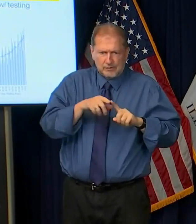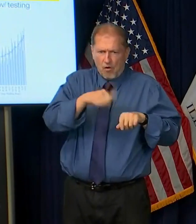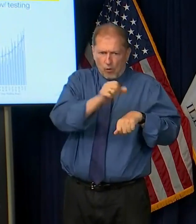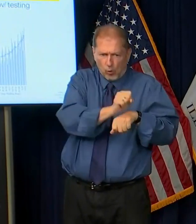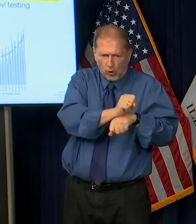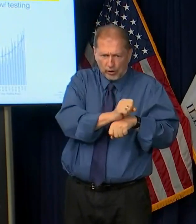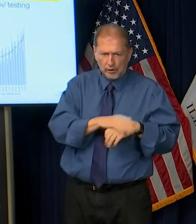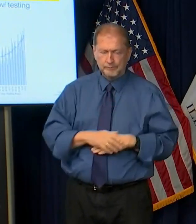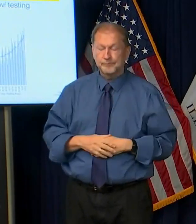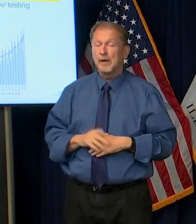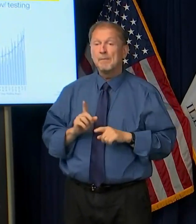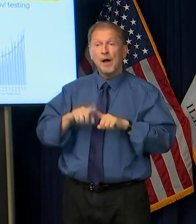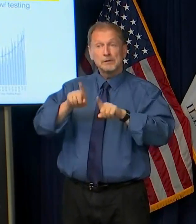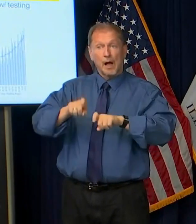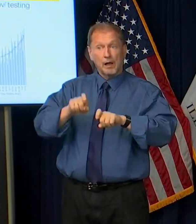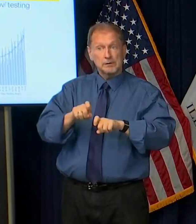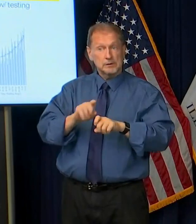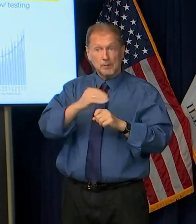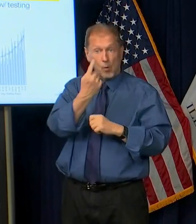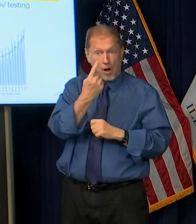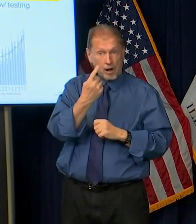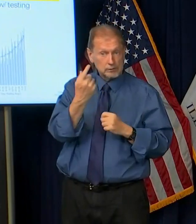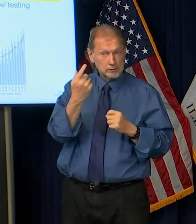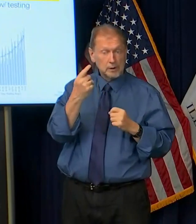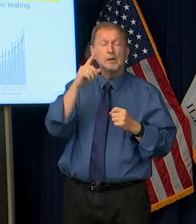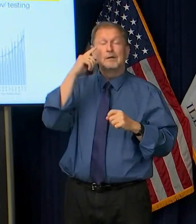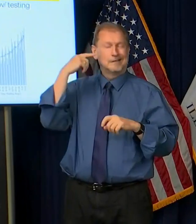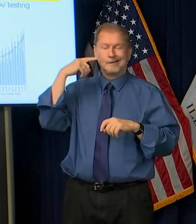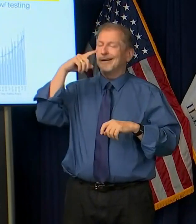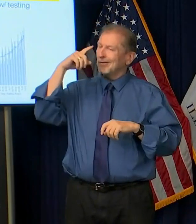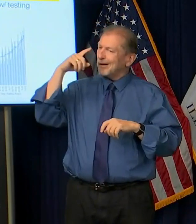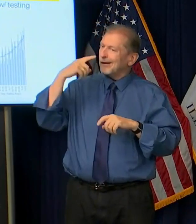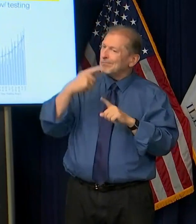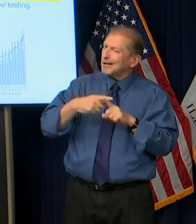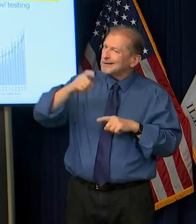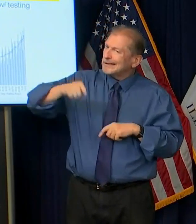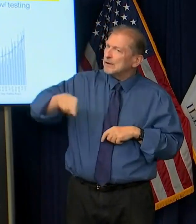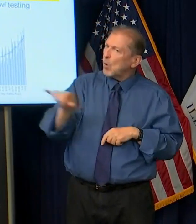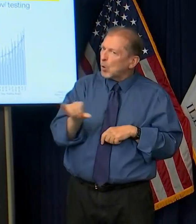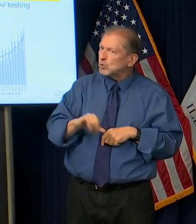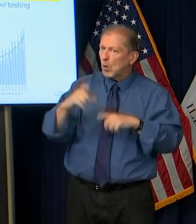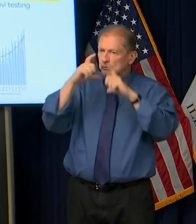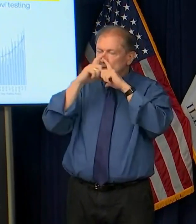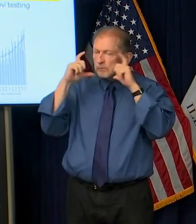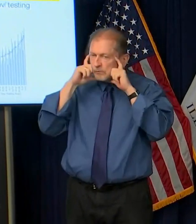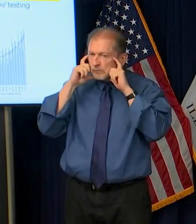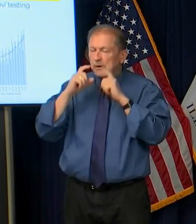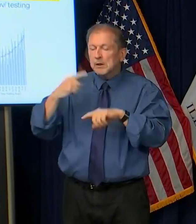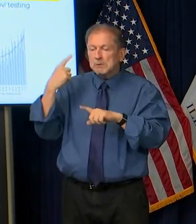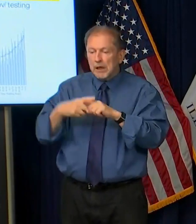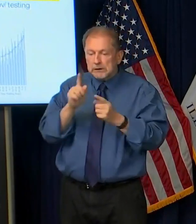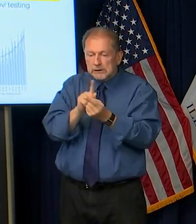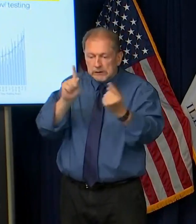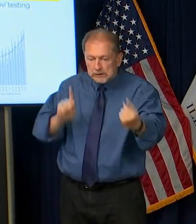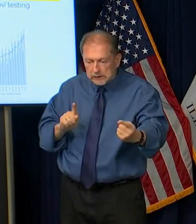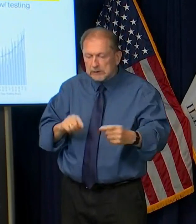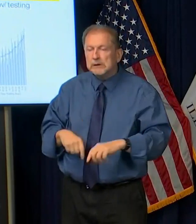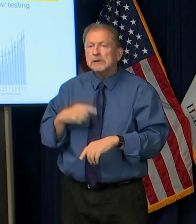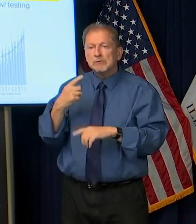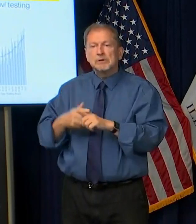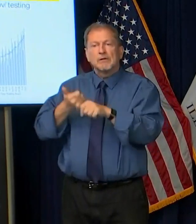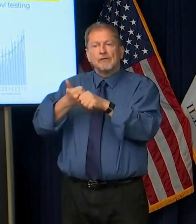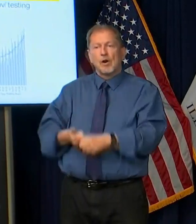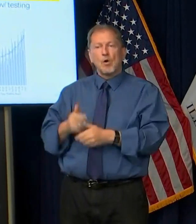our masks, avoid gatherings, and follow public health mitigations. In addition to the health benefits to you, you'll